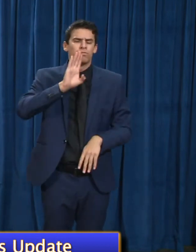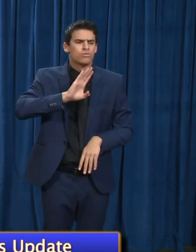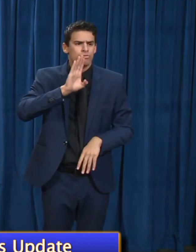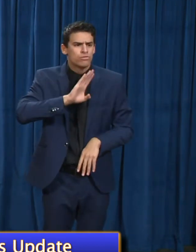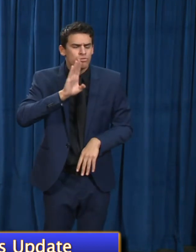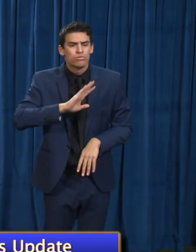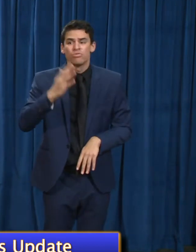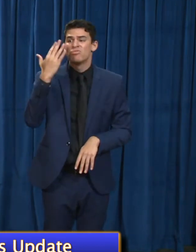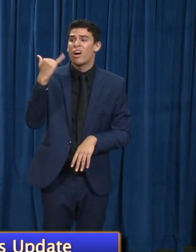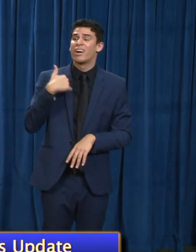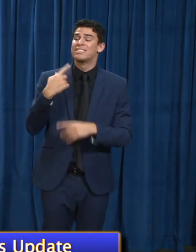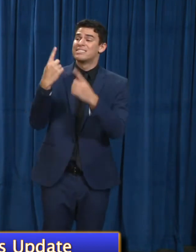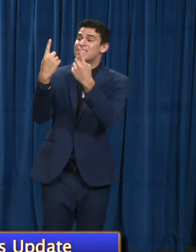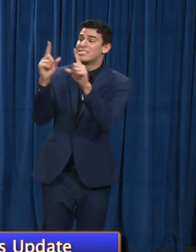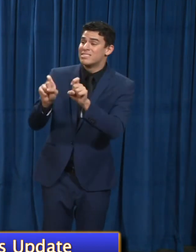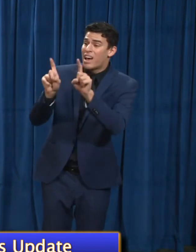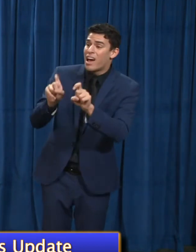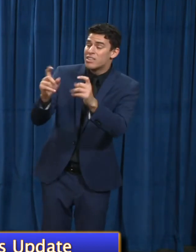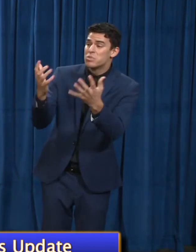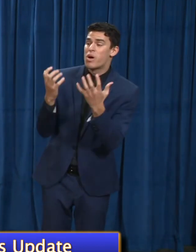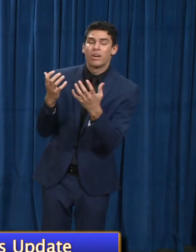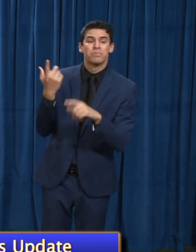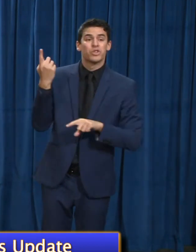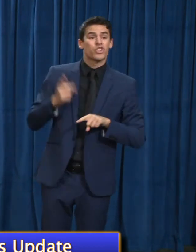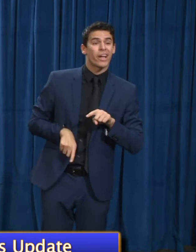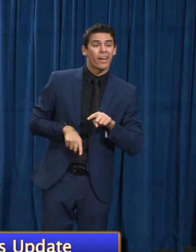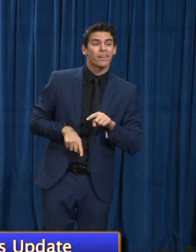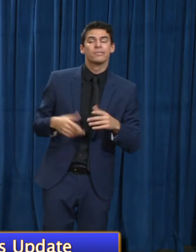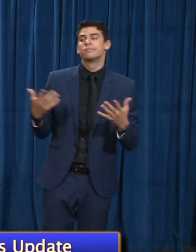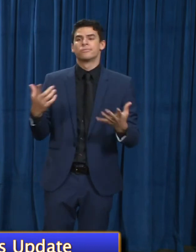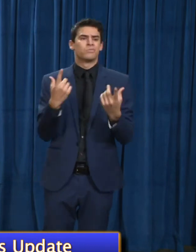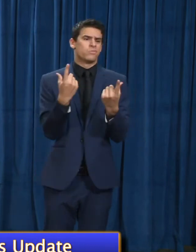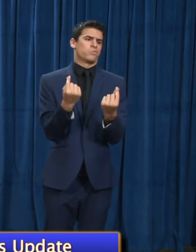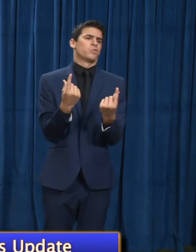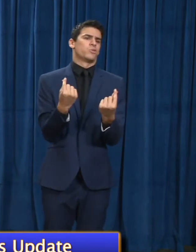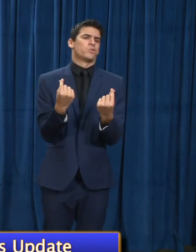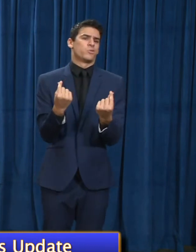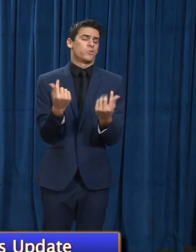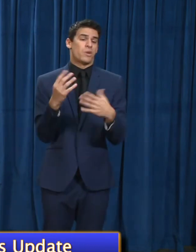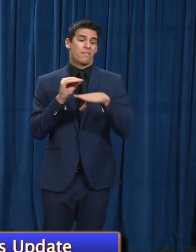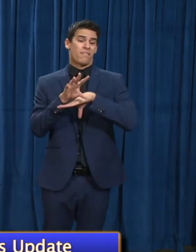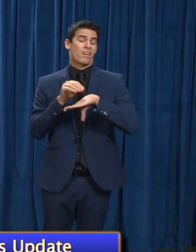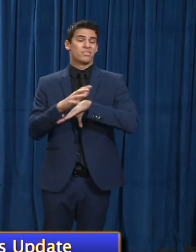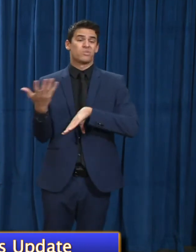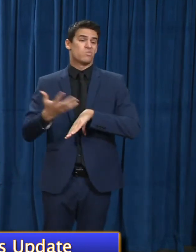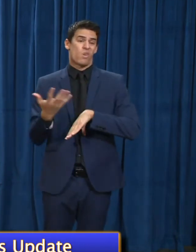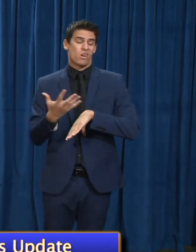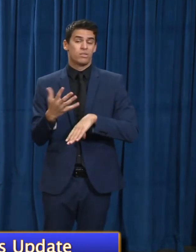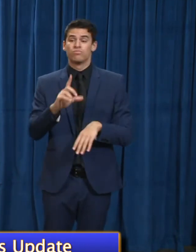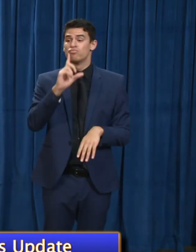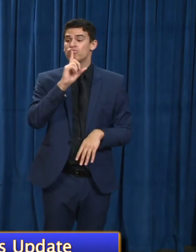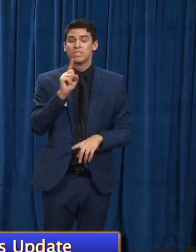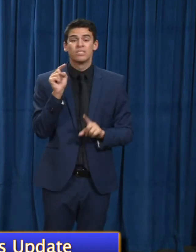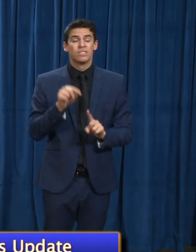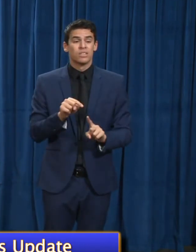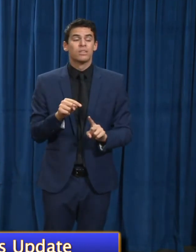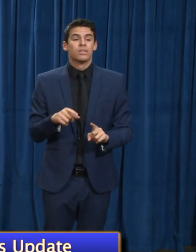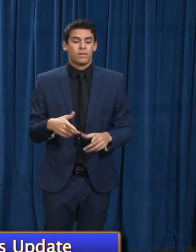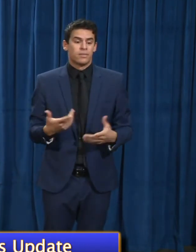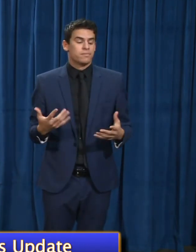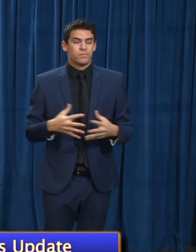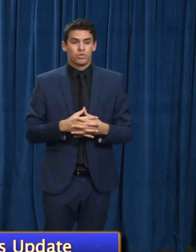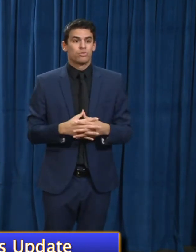home without being able to get tested, what people should we do? What is the advice? So I said that the reality is that the level